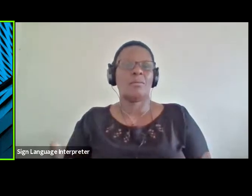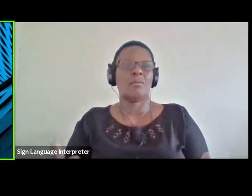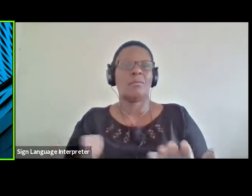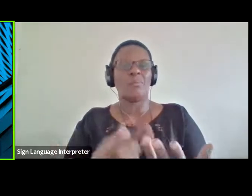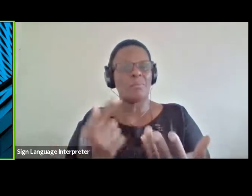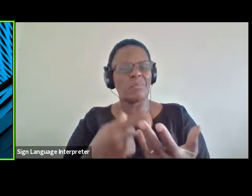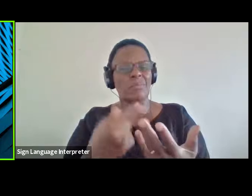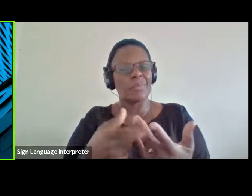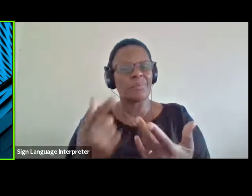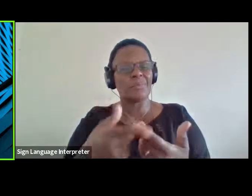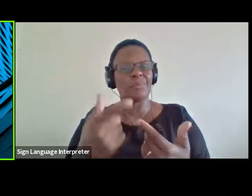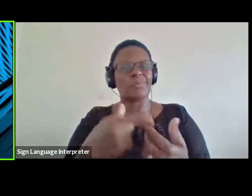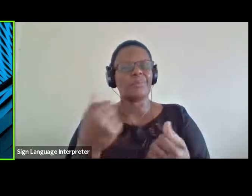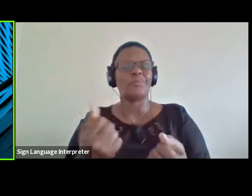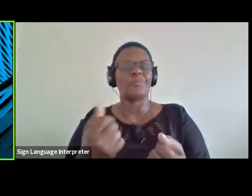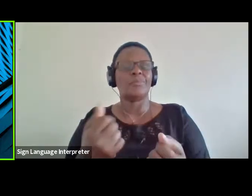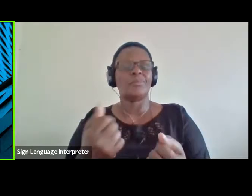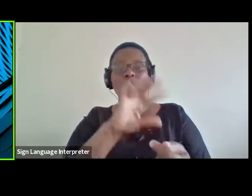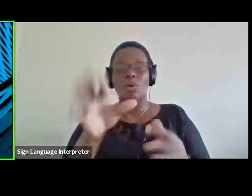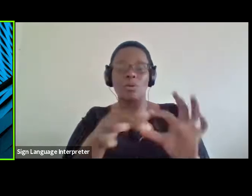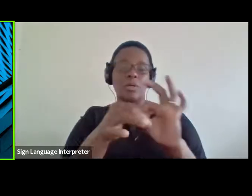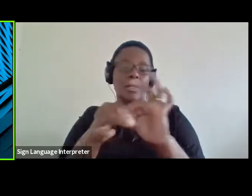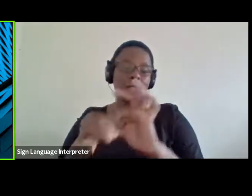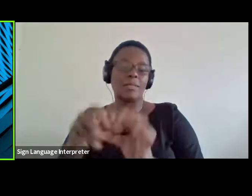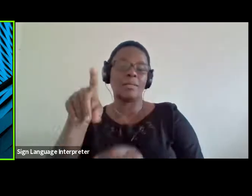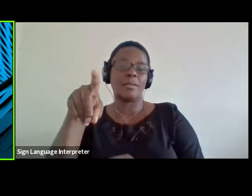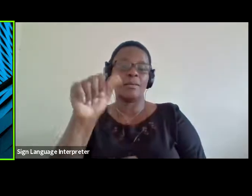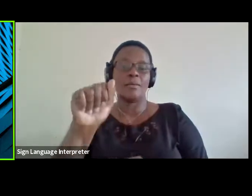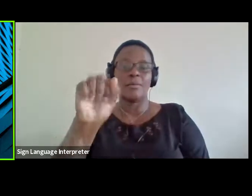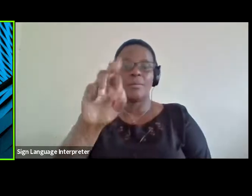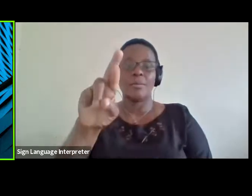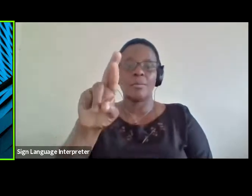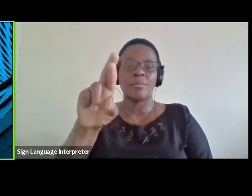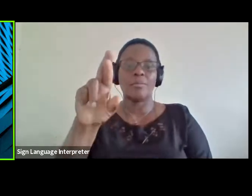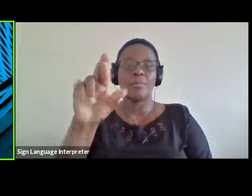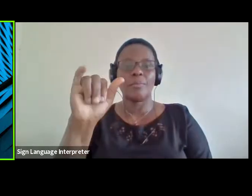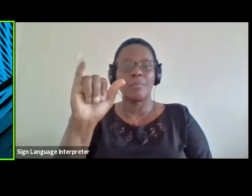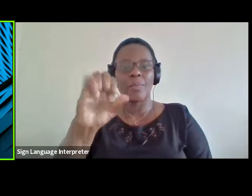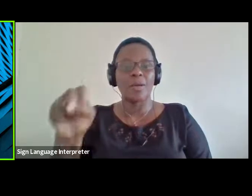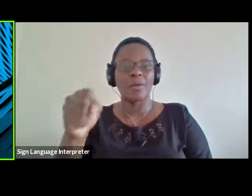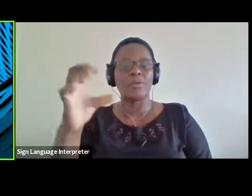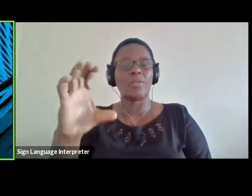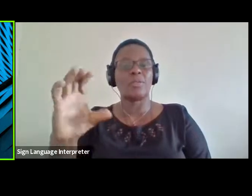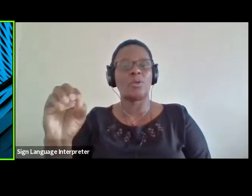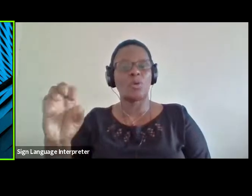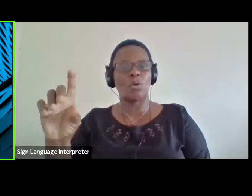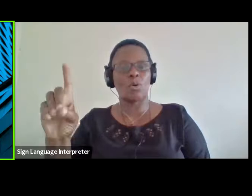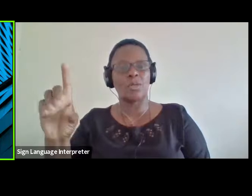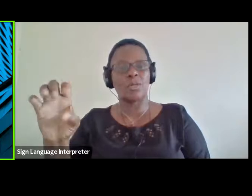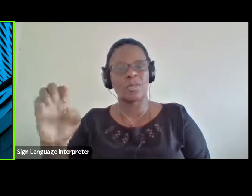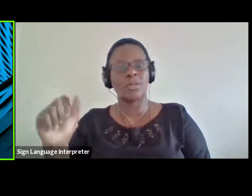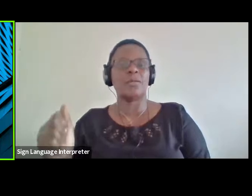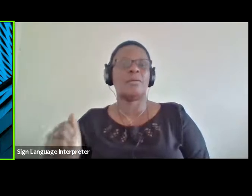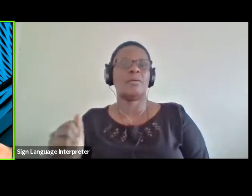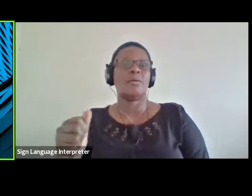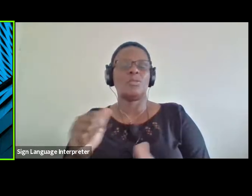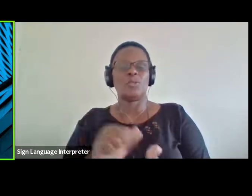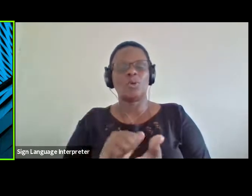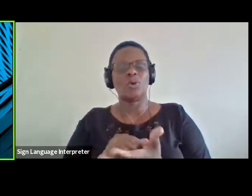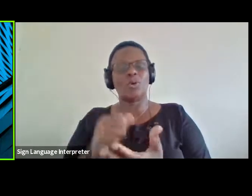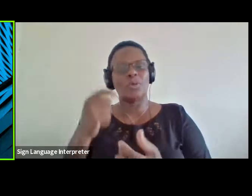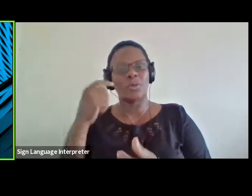engage with the Paris Call. So that has also seen some success within Africa. I believe there are a handful of civil